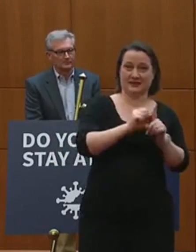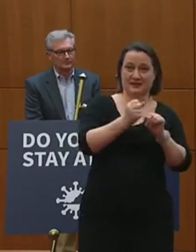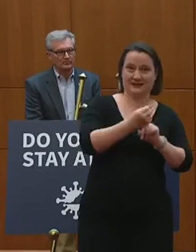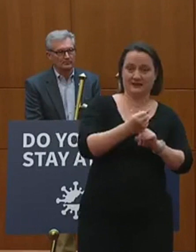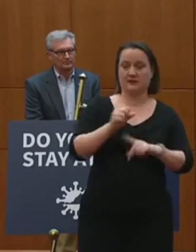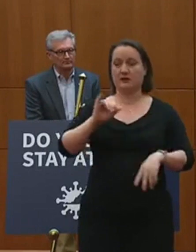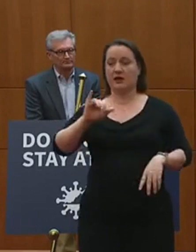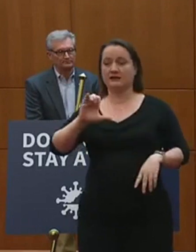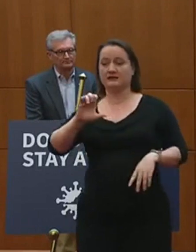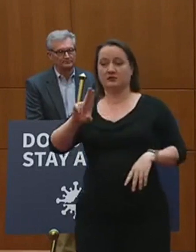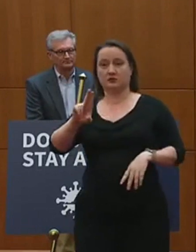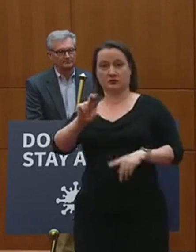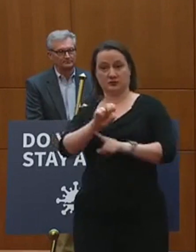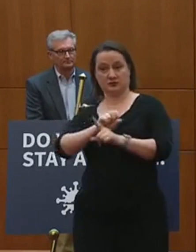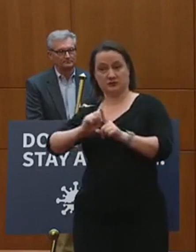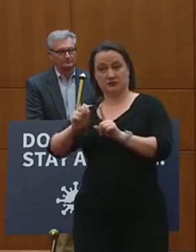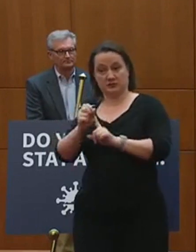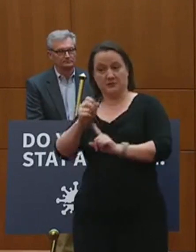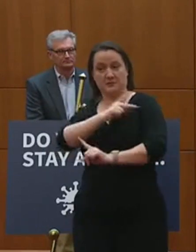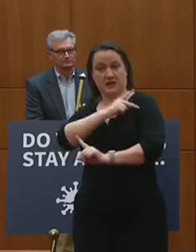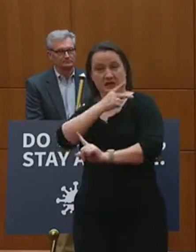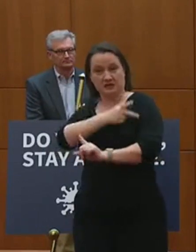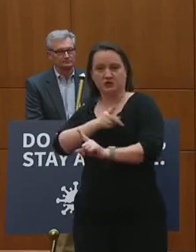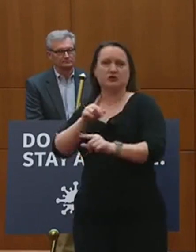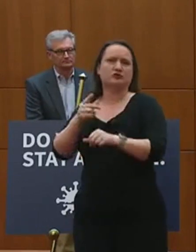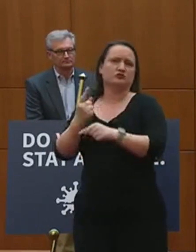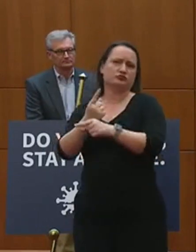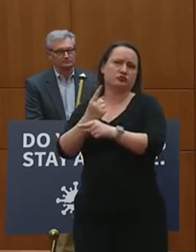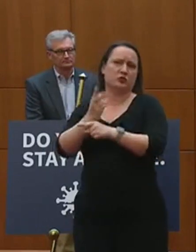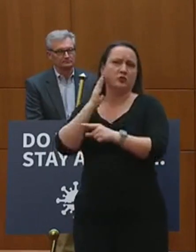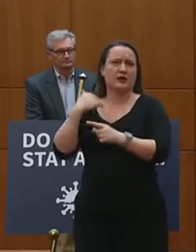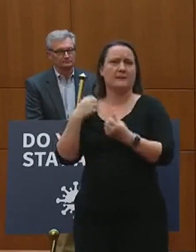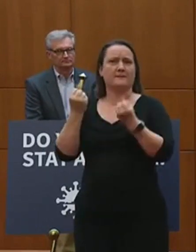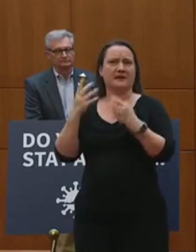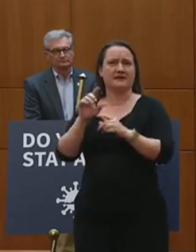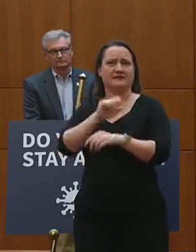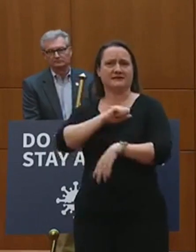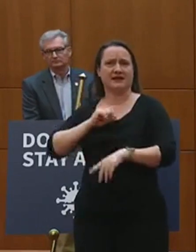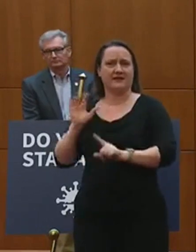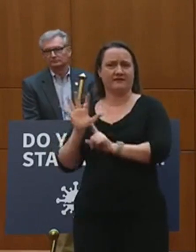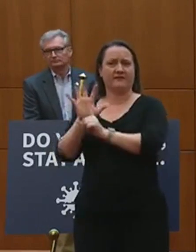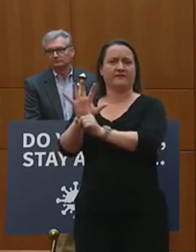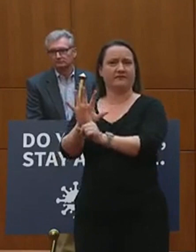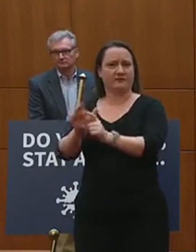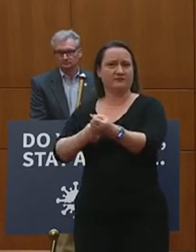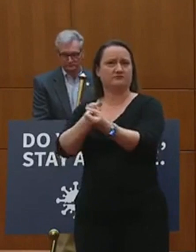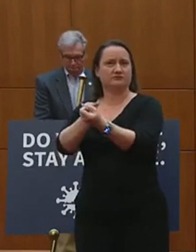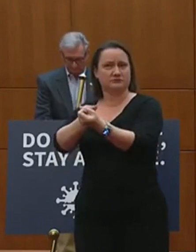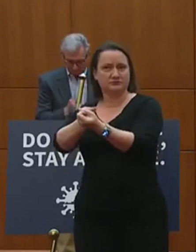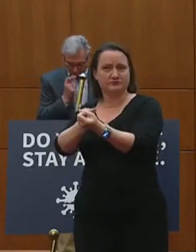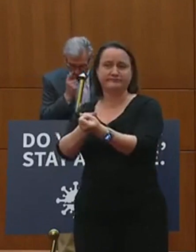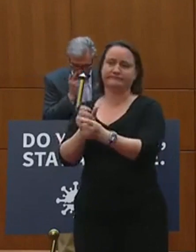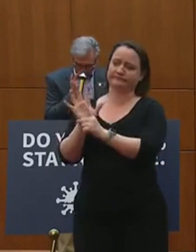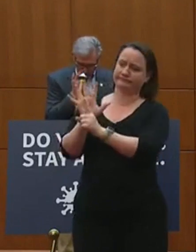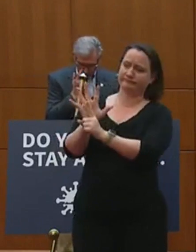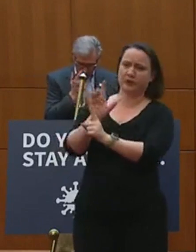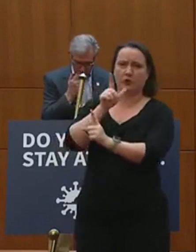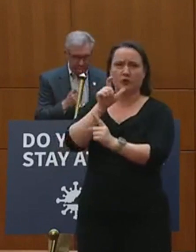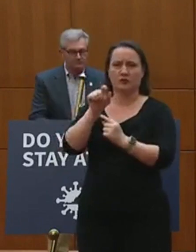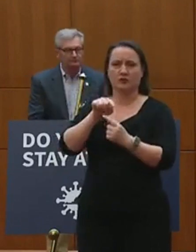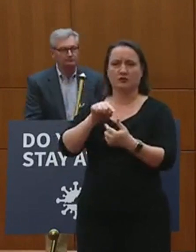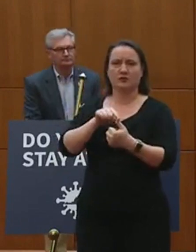be cared for by a number of staff providers, which includes nurses,